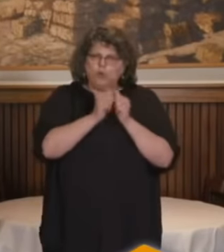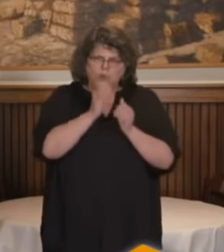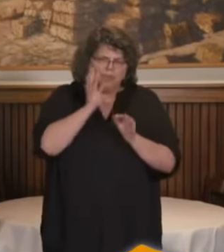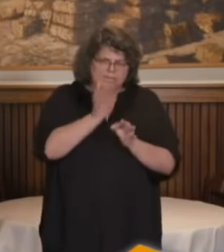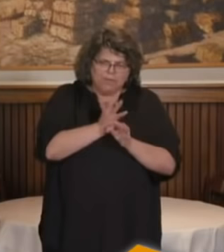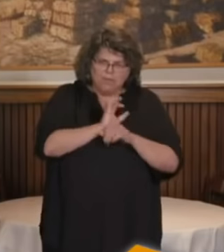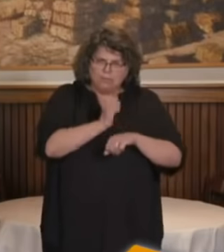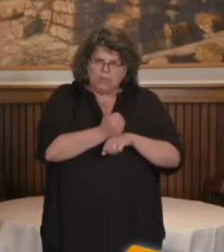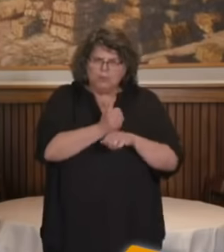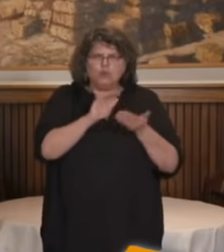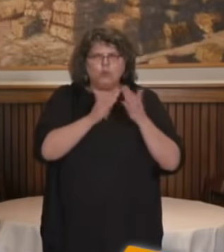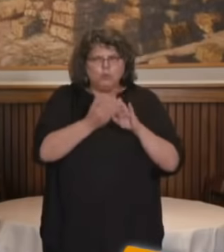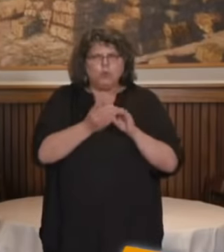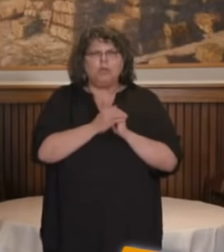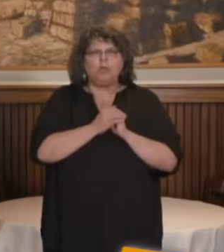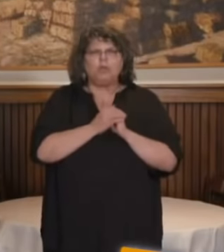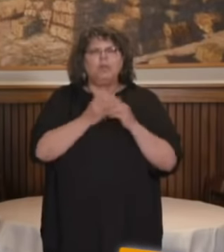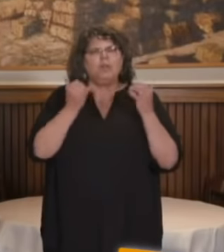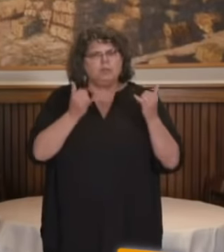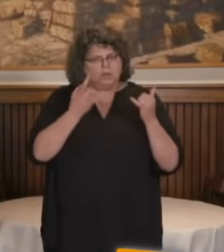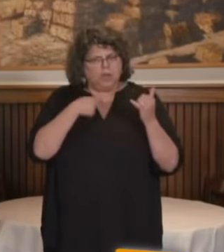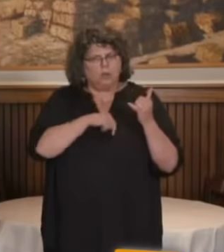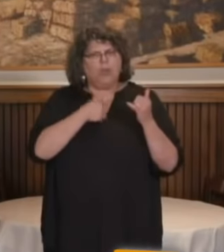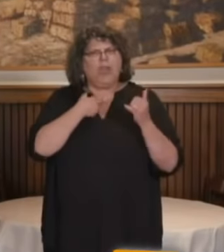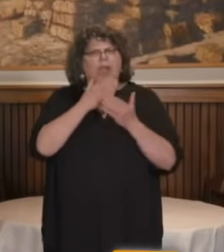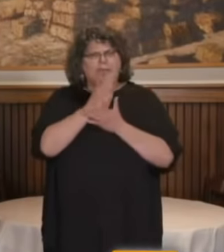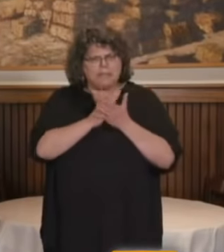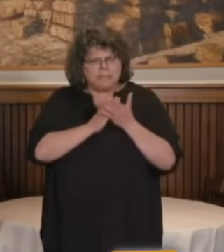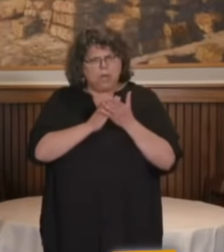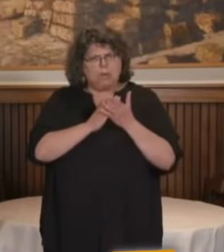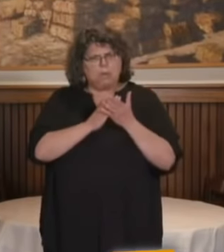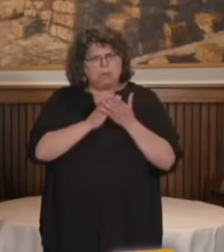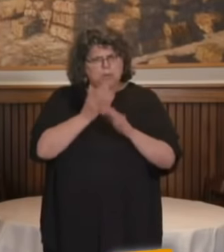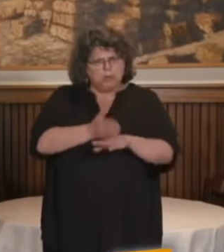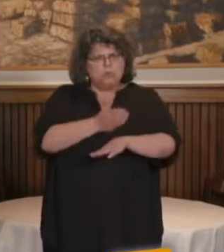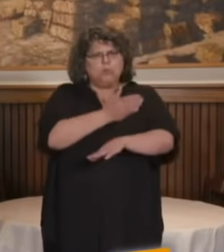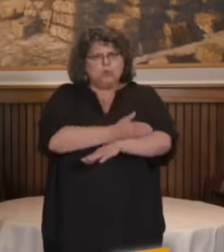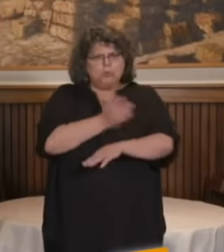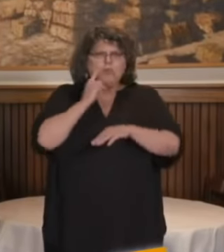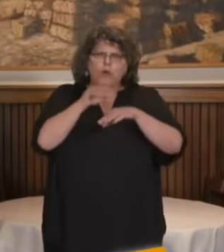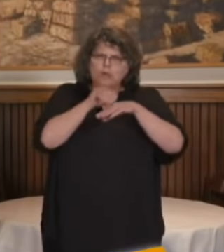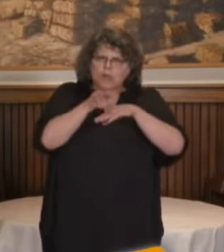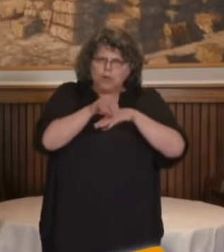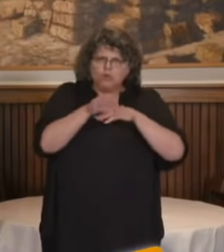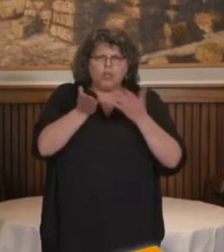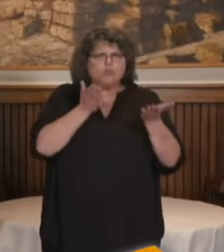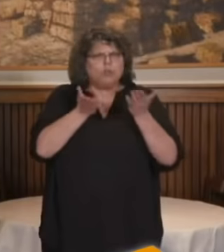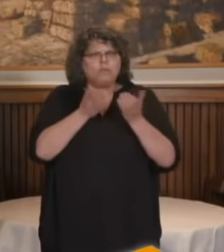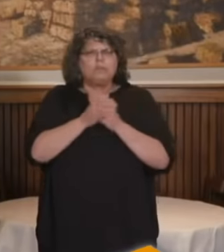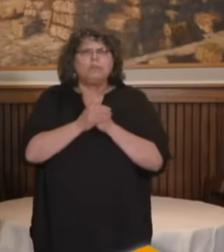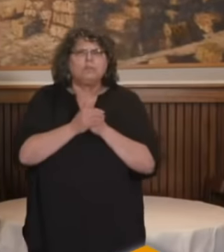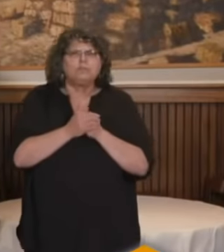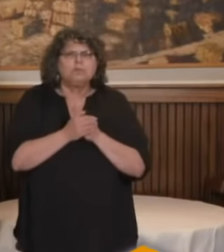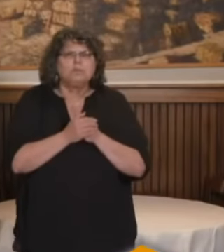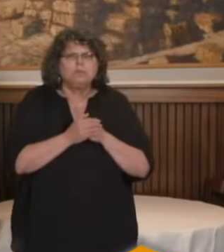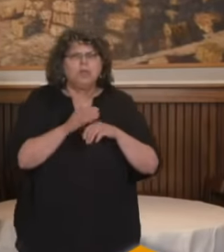community. Today, we made some progress on counseling services and clarifying counseling as an